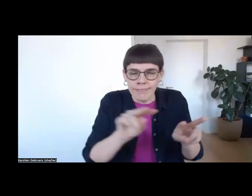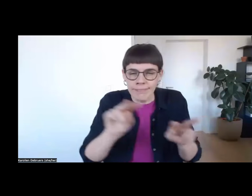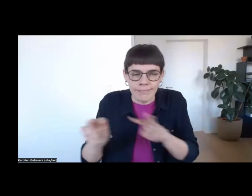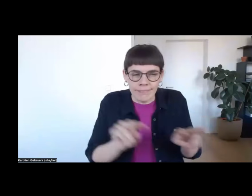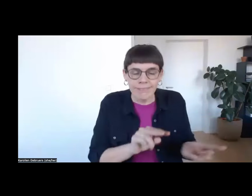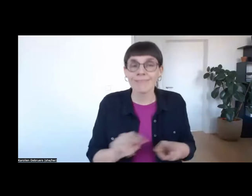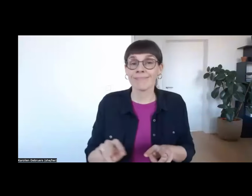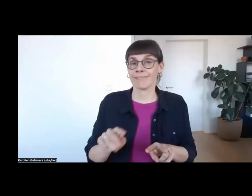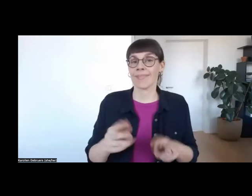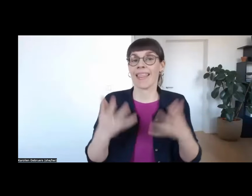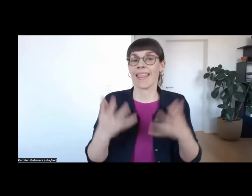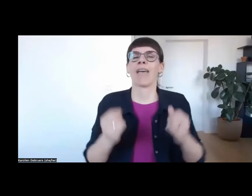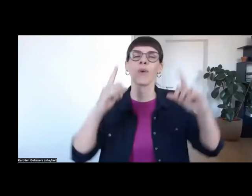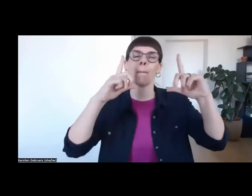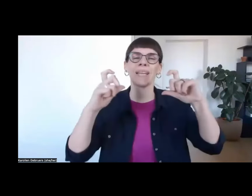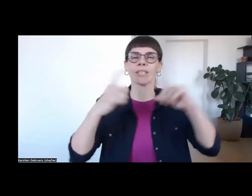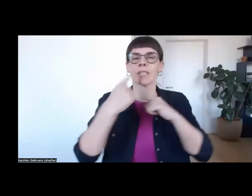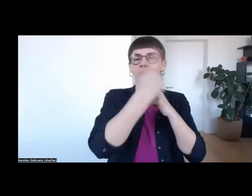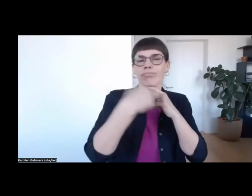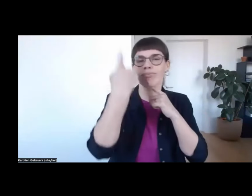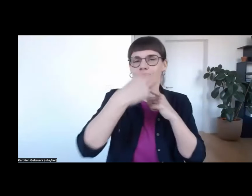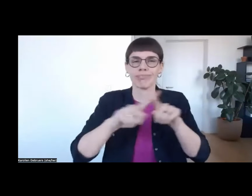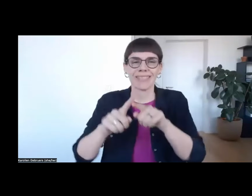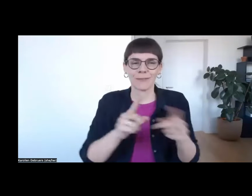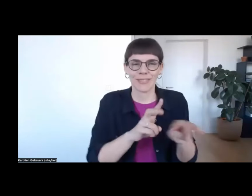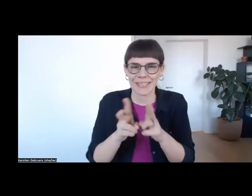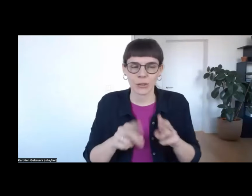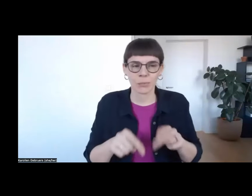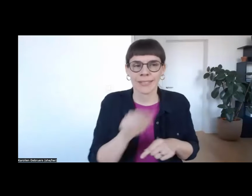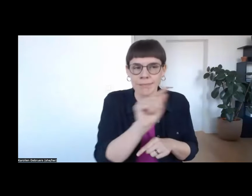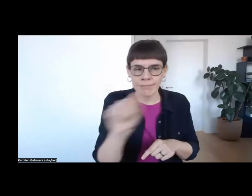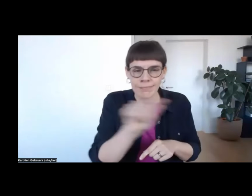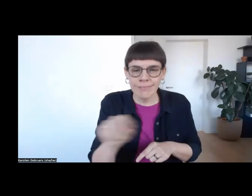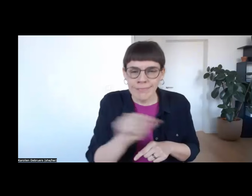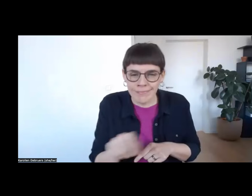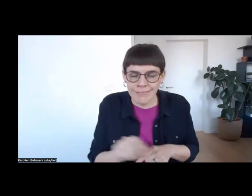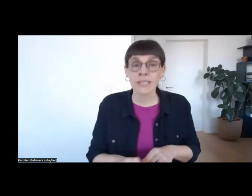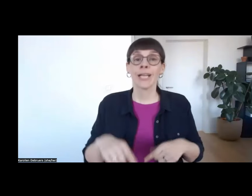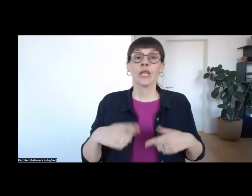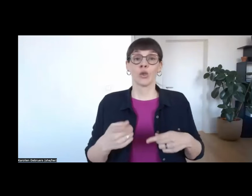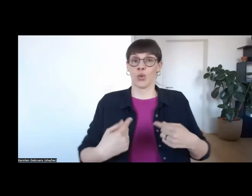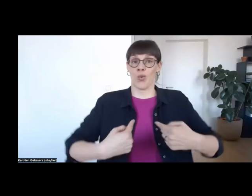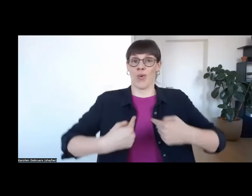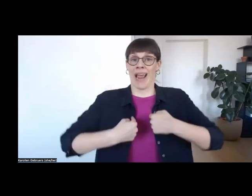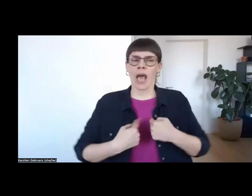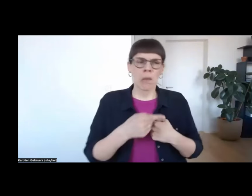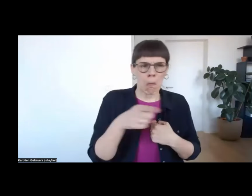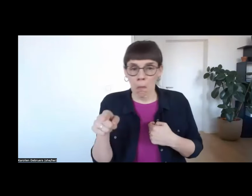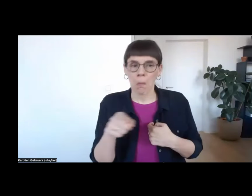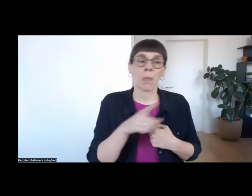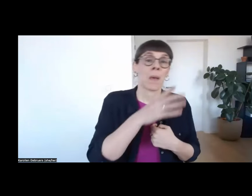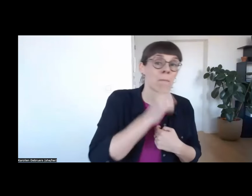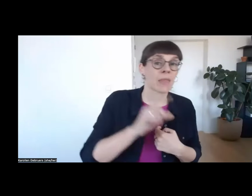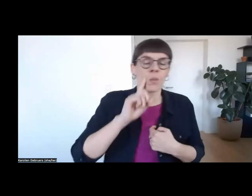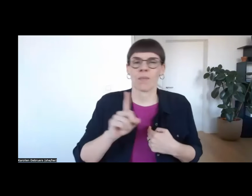I've been looking through the websites, through doing research. I have photographs of faces of, if you go through that website and that list